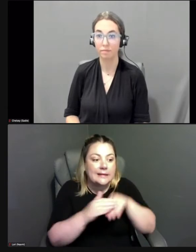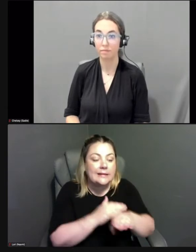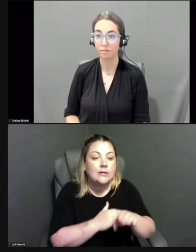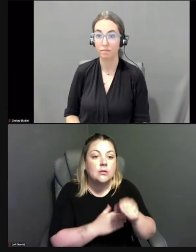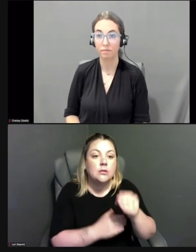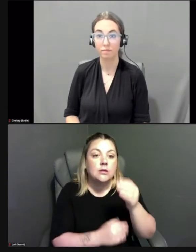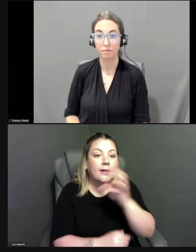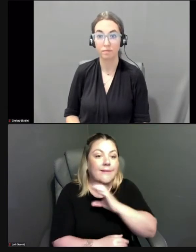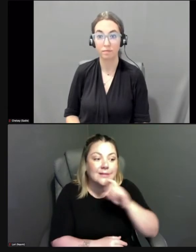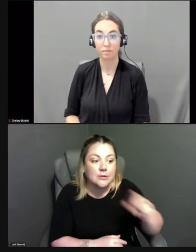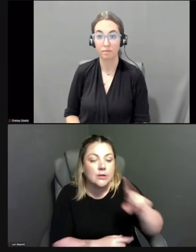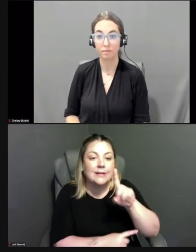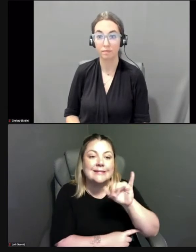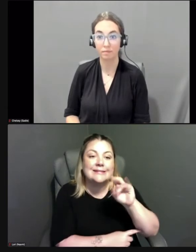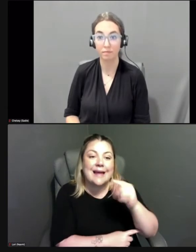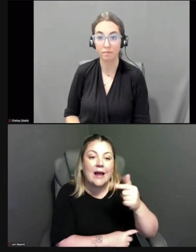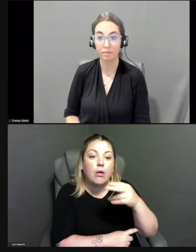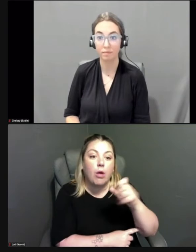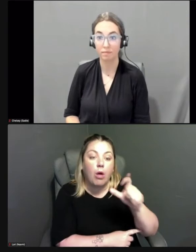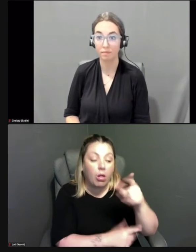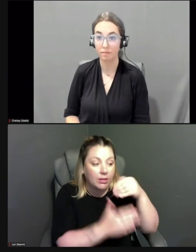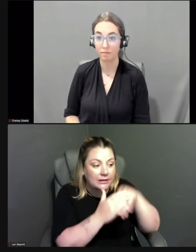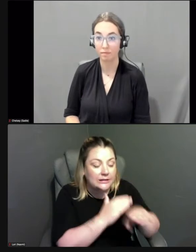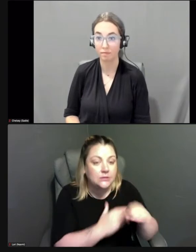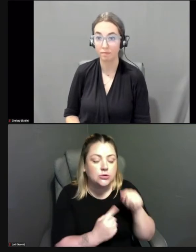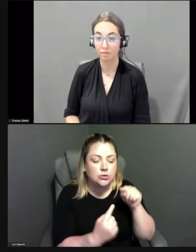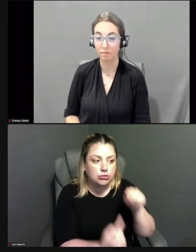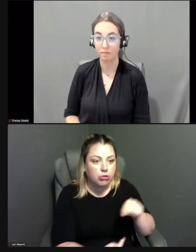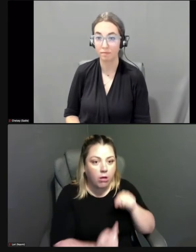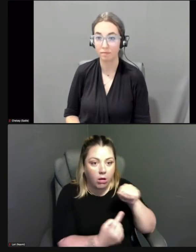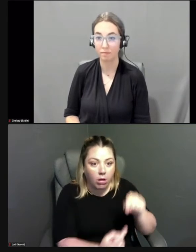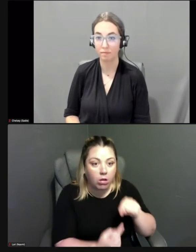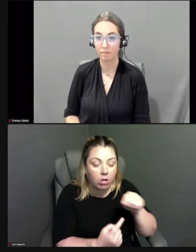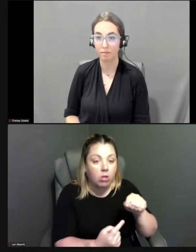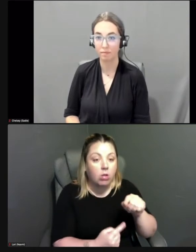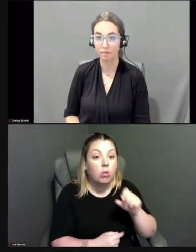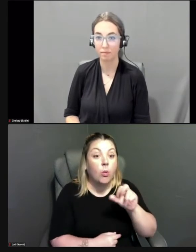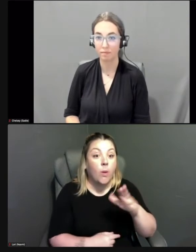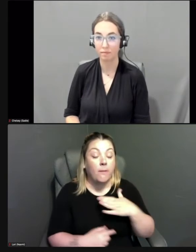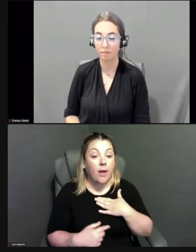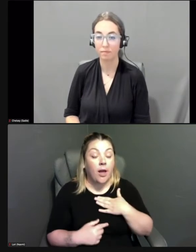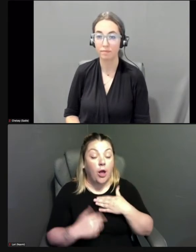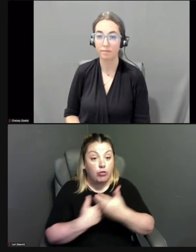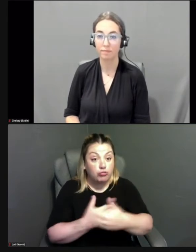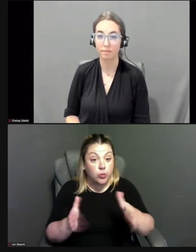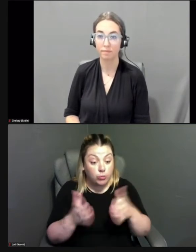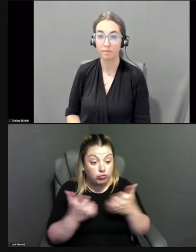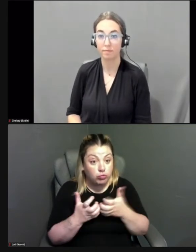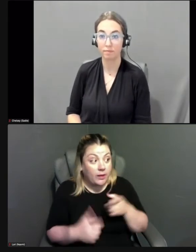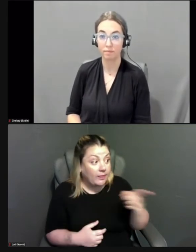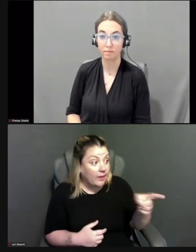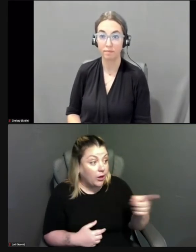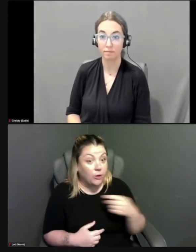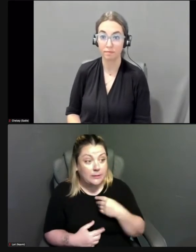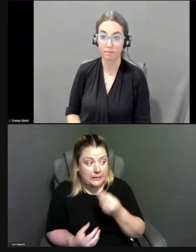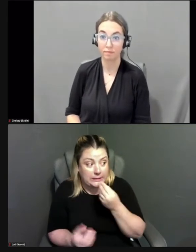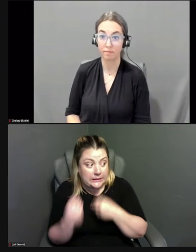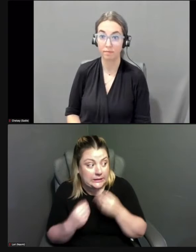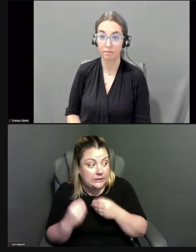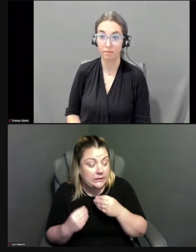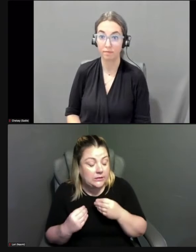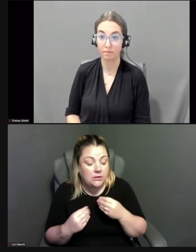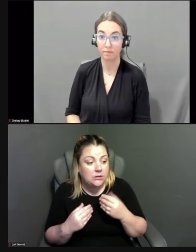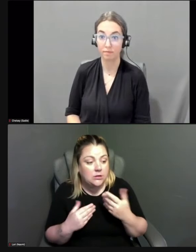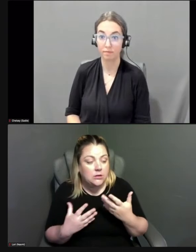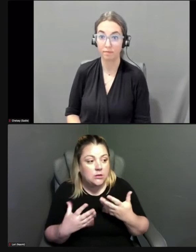like, eat in my dorm room when my roommate was there, which was relatively often. We didn't live in a particularly,